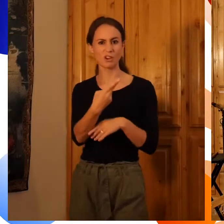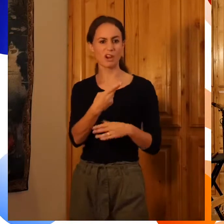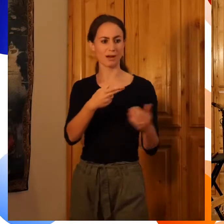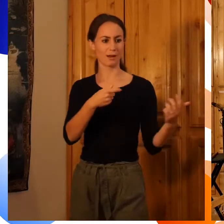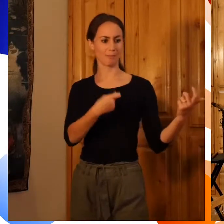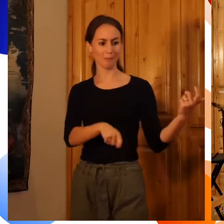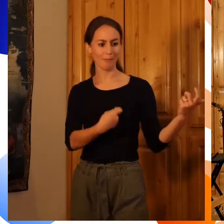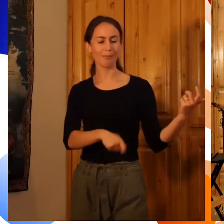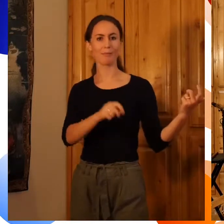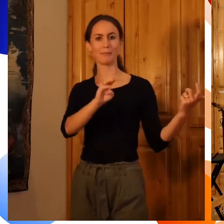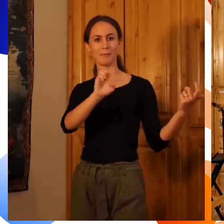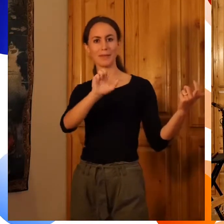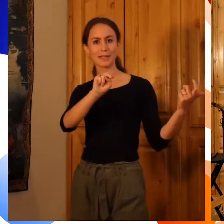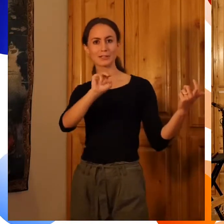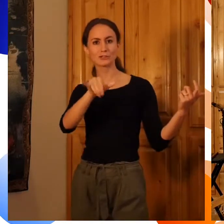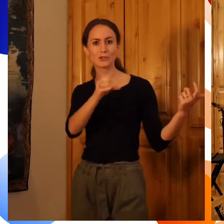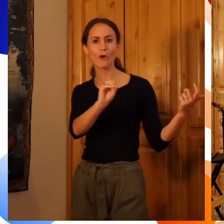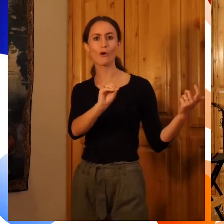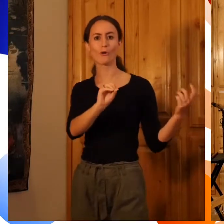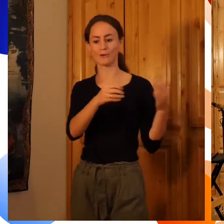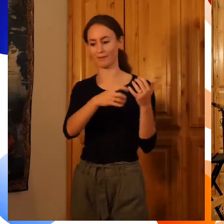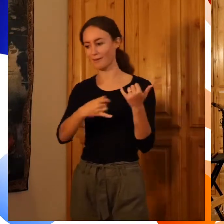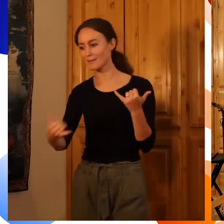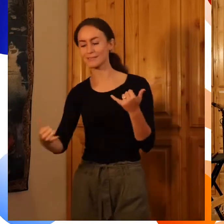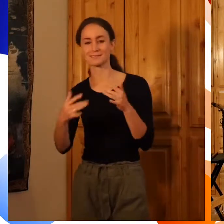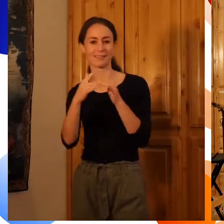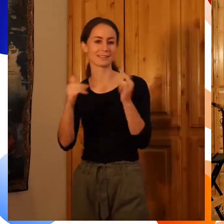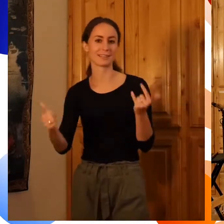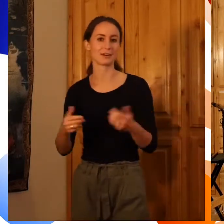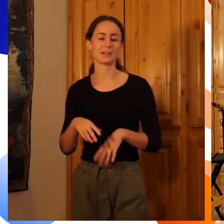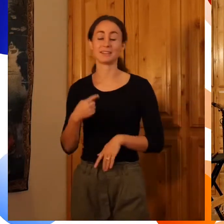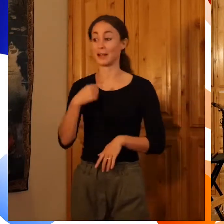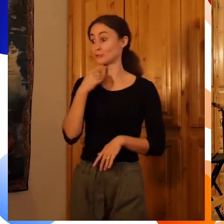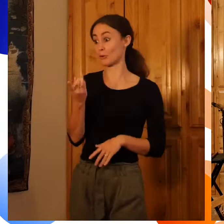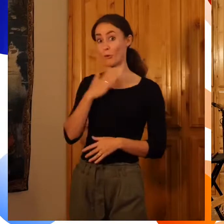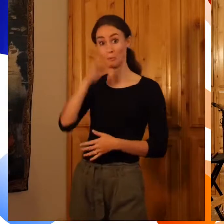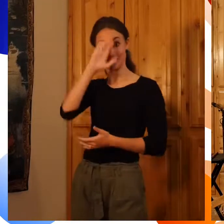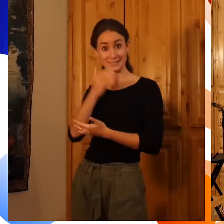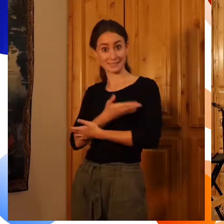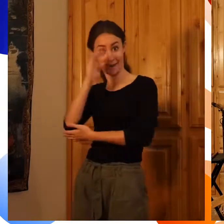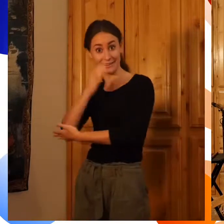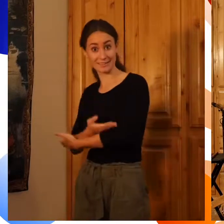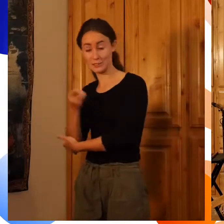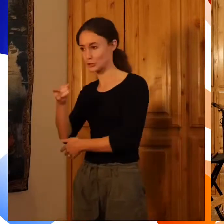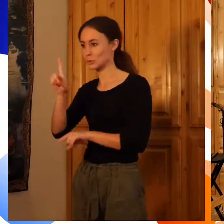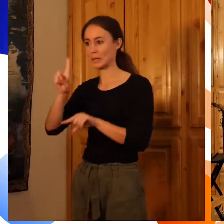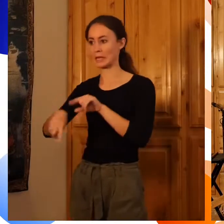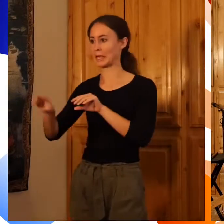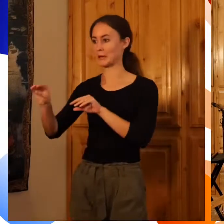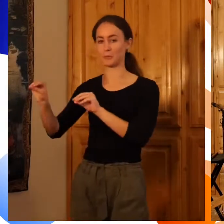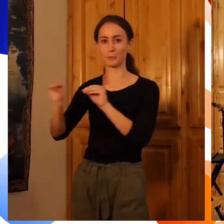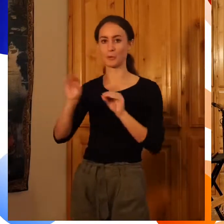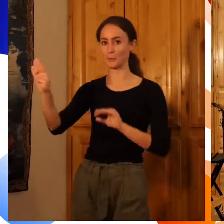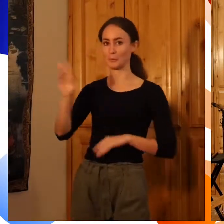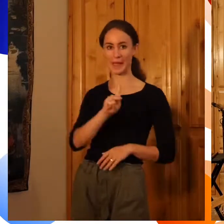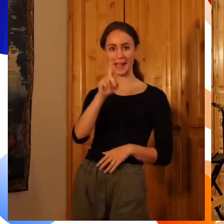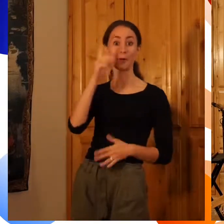him, you can't move back in with me, boys. You're on your own because your rooms are full of instrument cases. So we